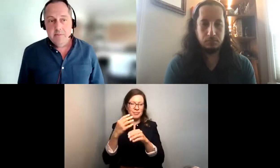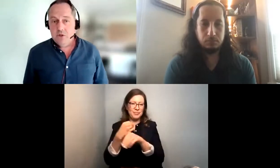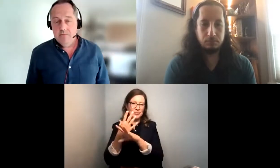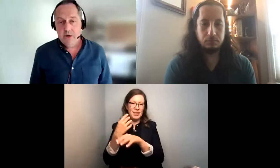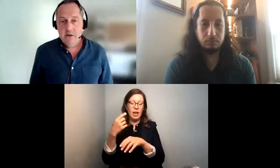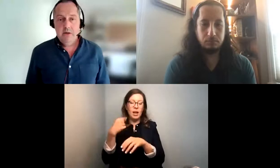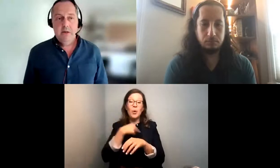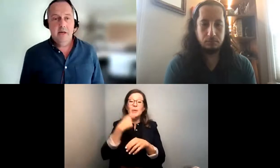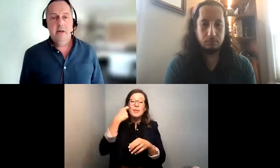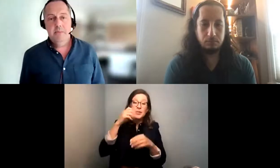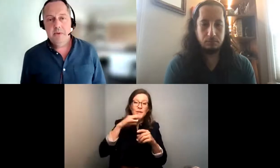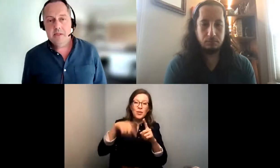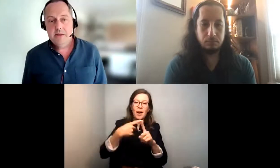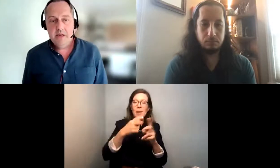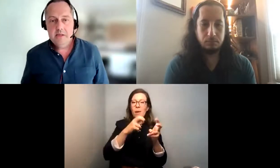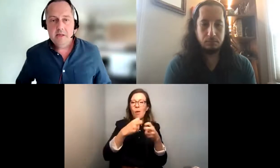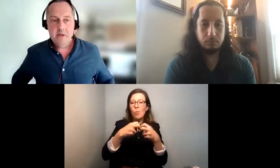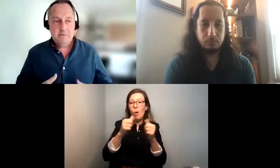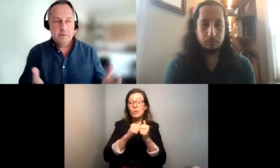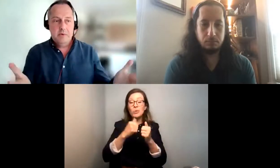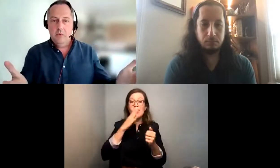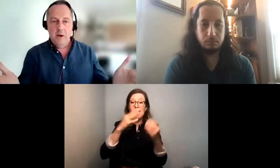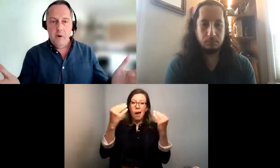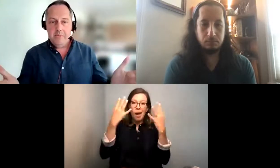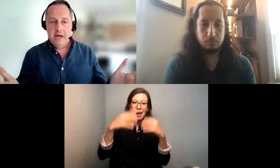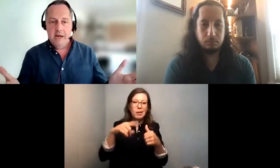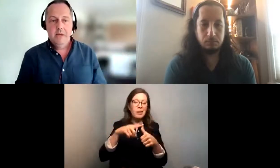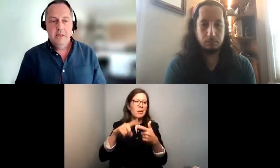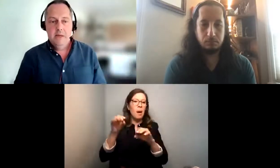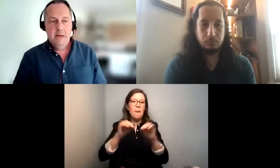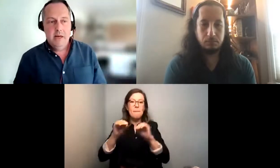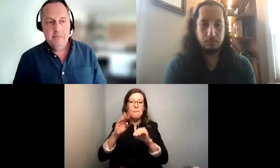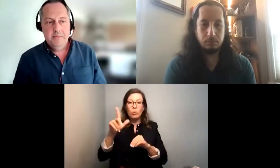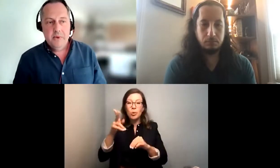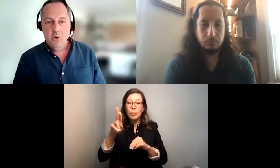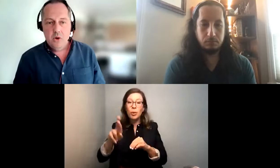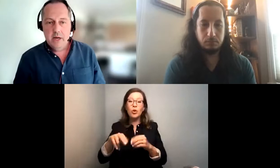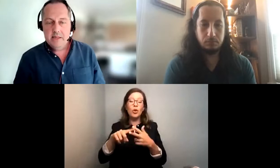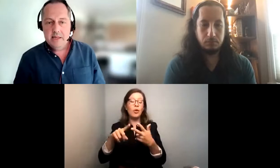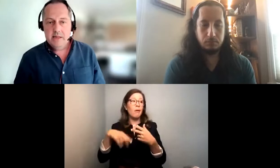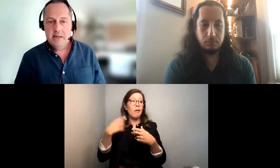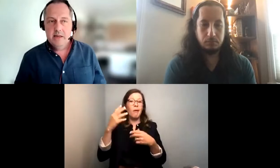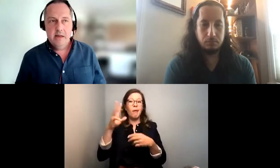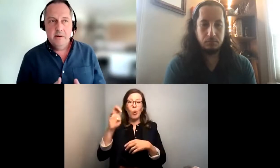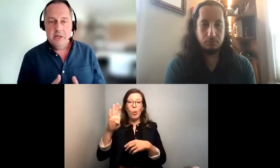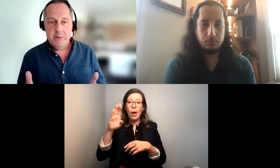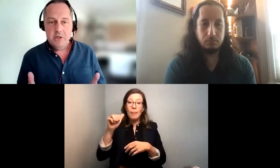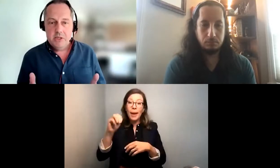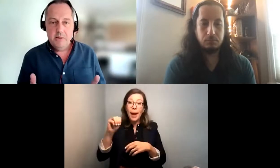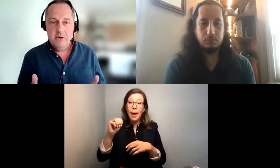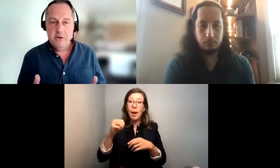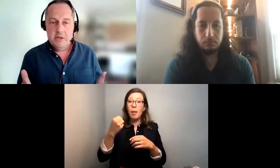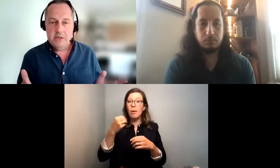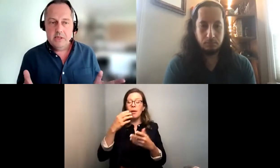lighting, motion blur, things like that. So a webcam in poor lighting, the